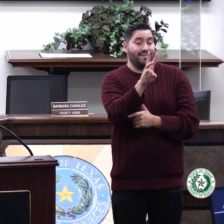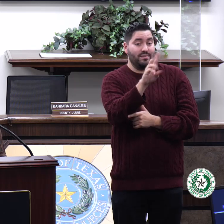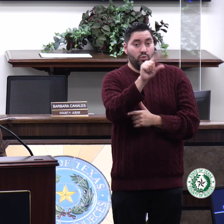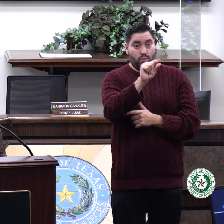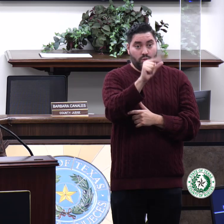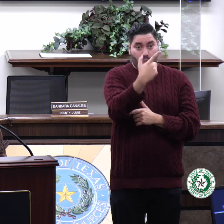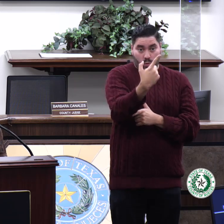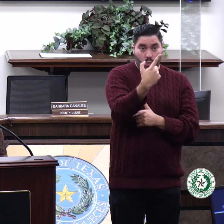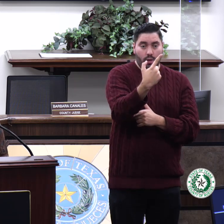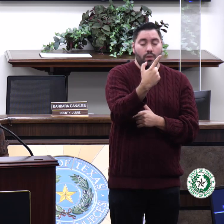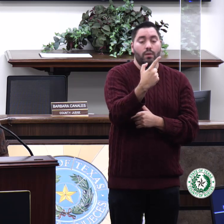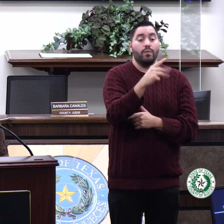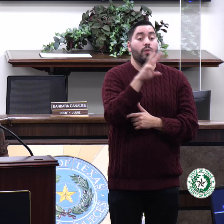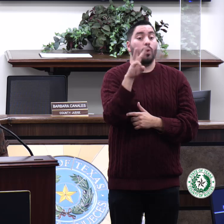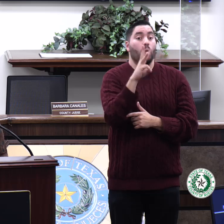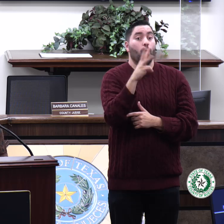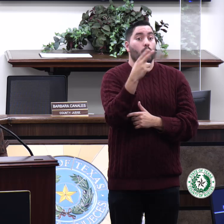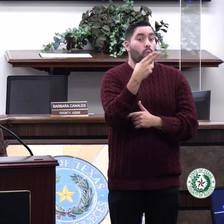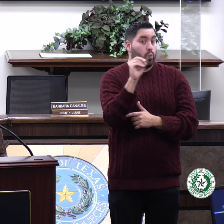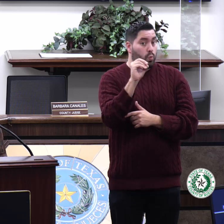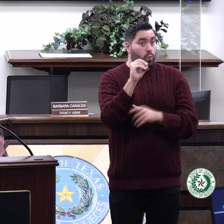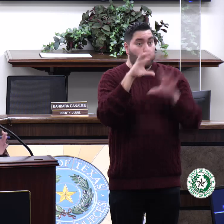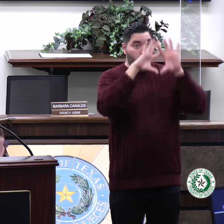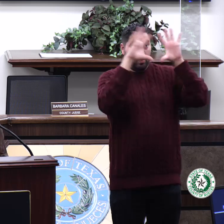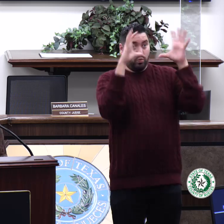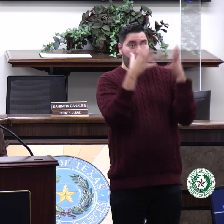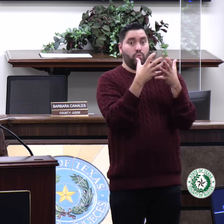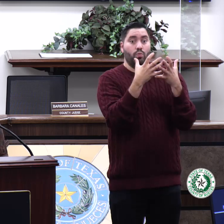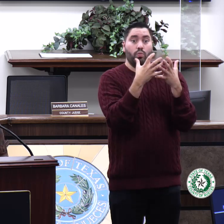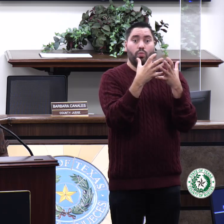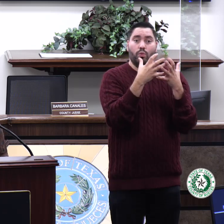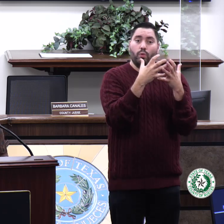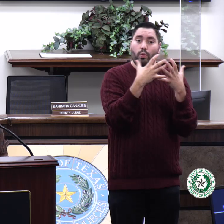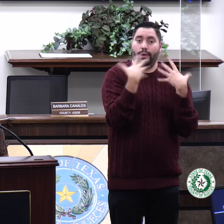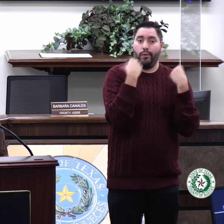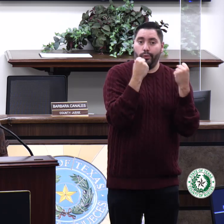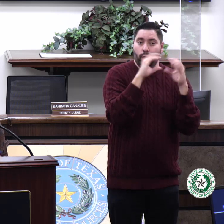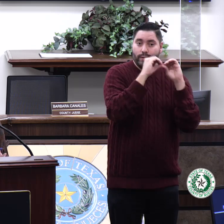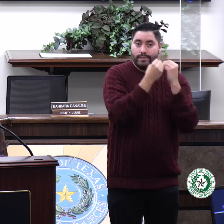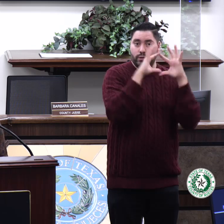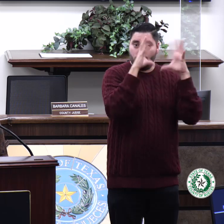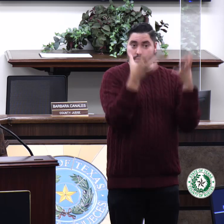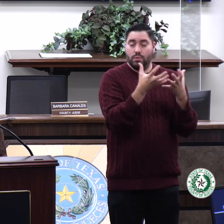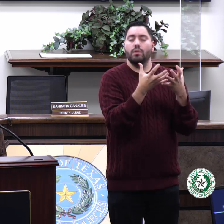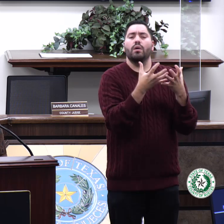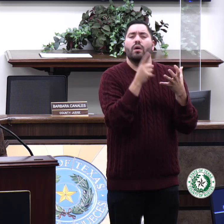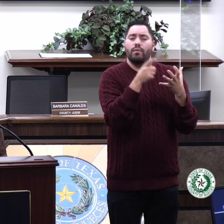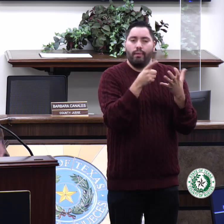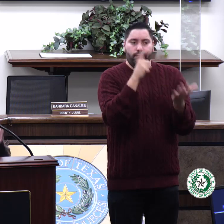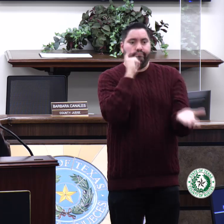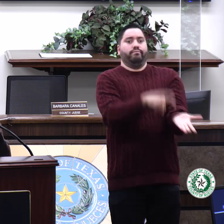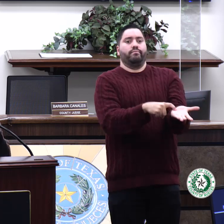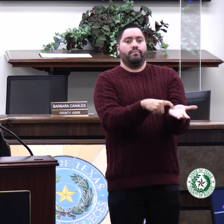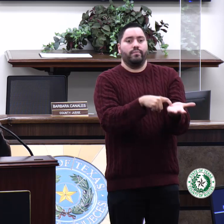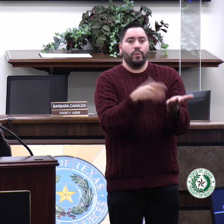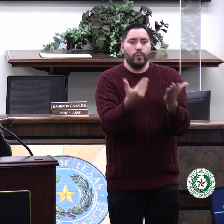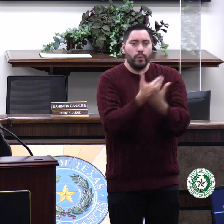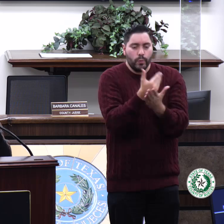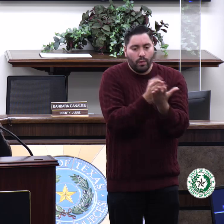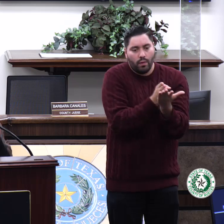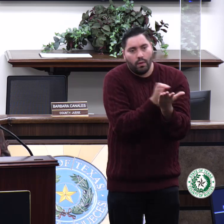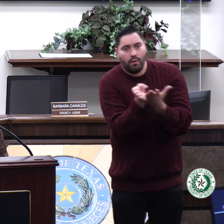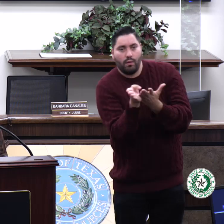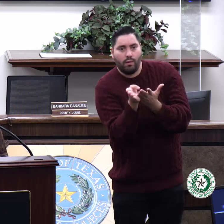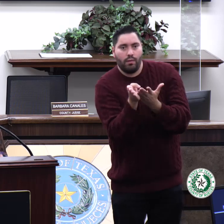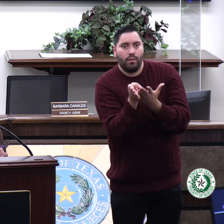2021, the World Health Organization, the WHO, classified a new variant, and this is